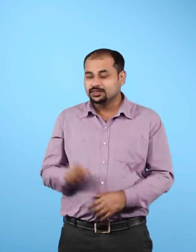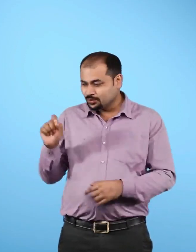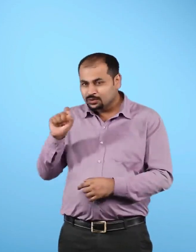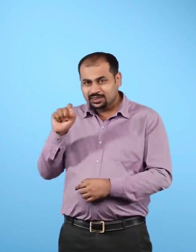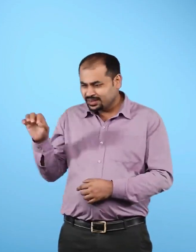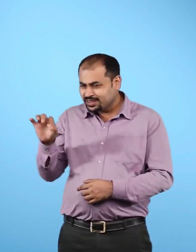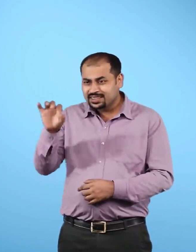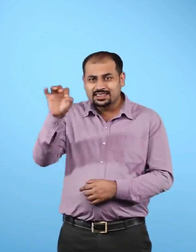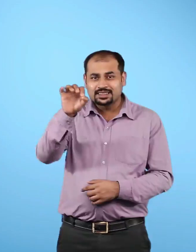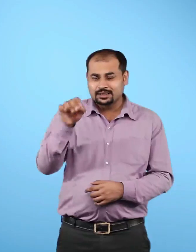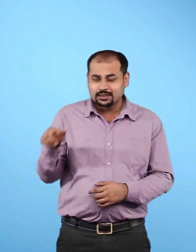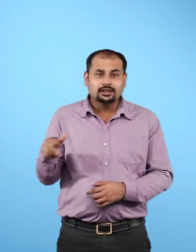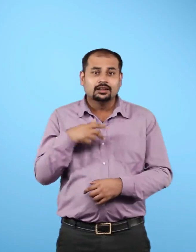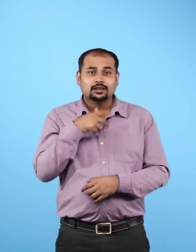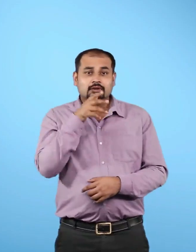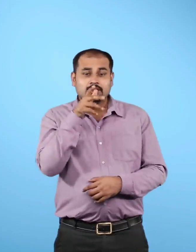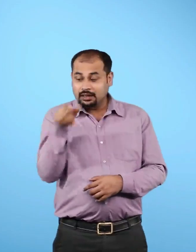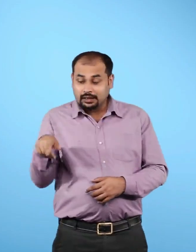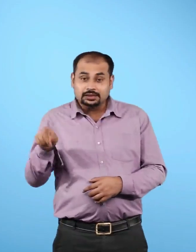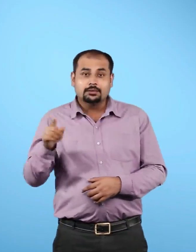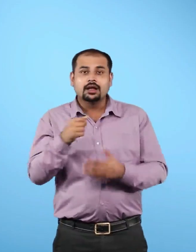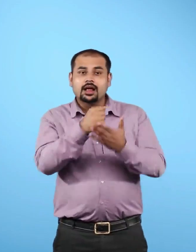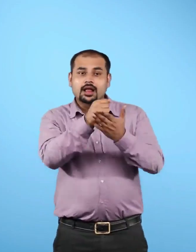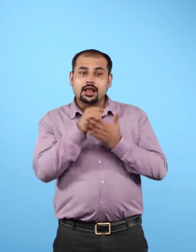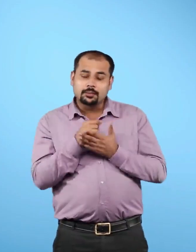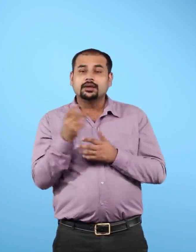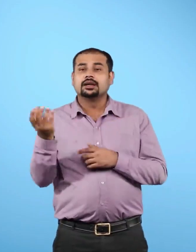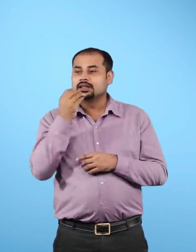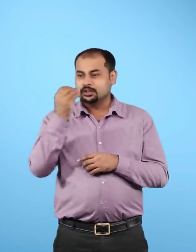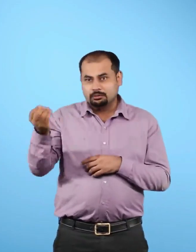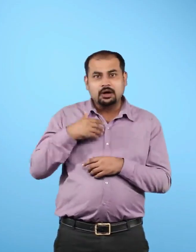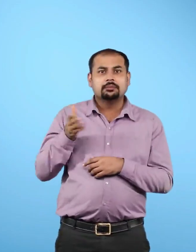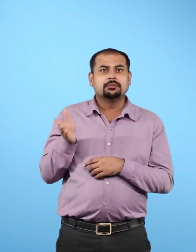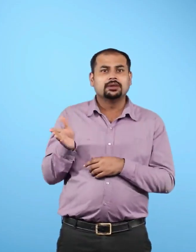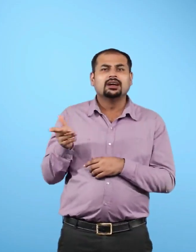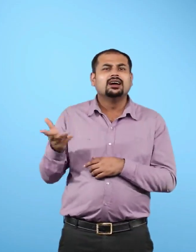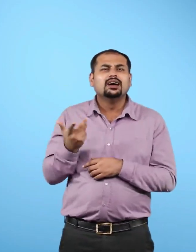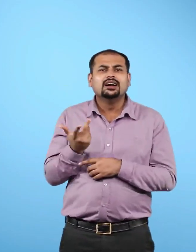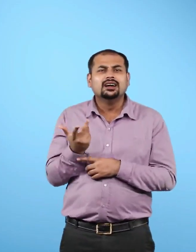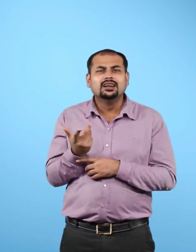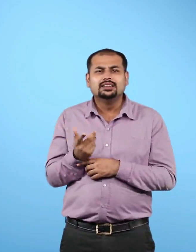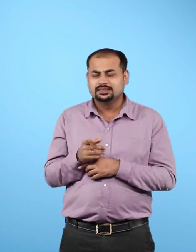Oh, we see the fly again that has come to help us, and she tells us,